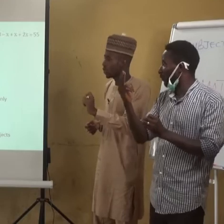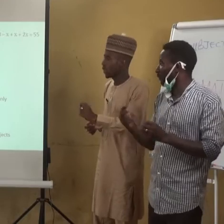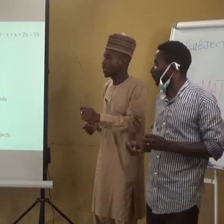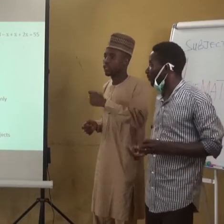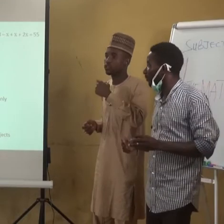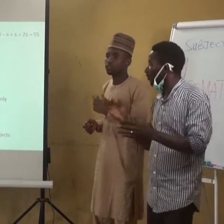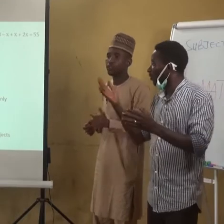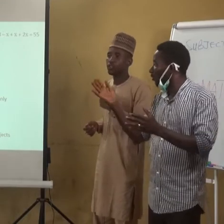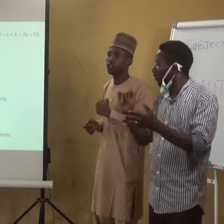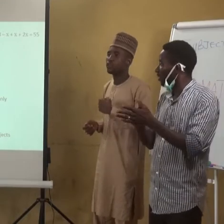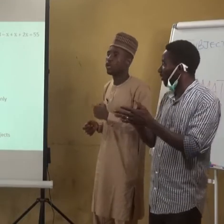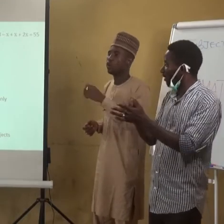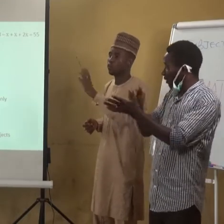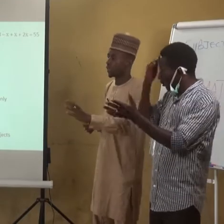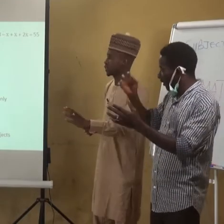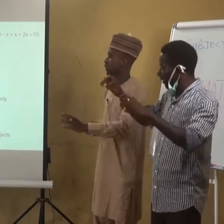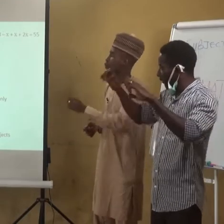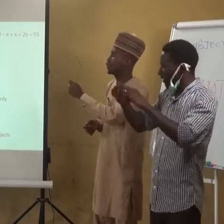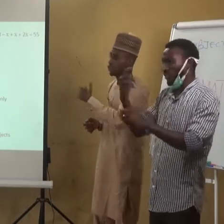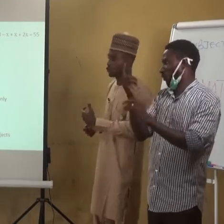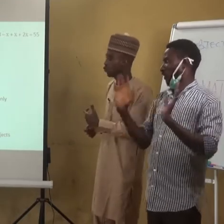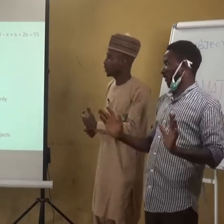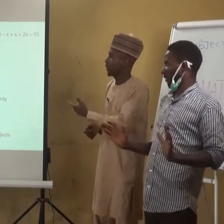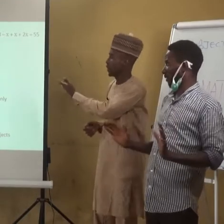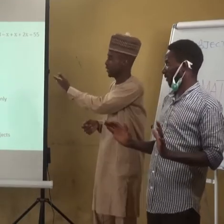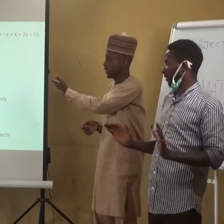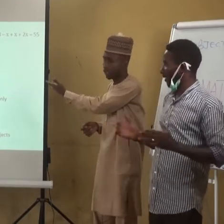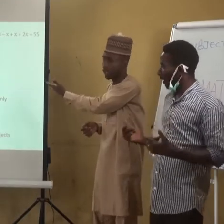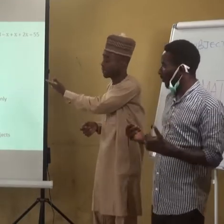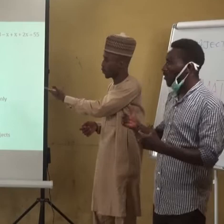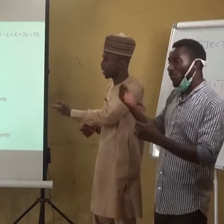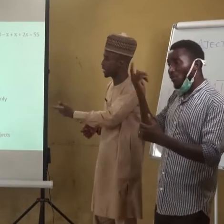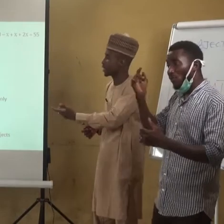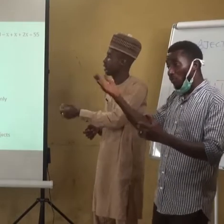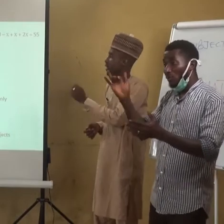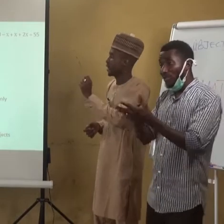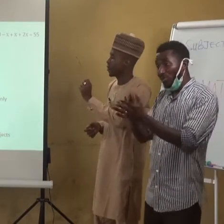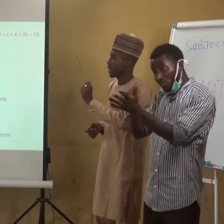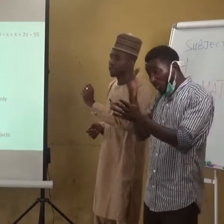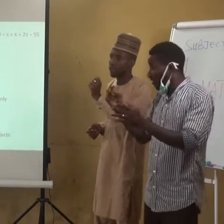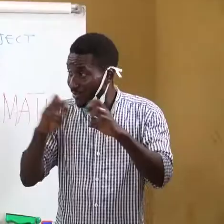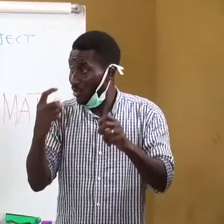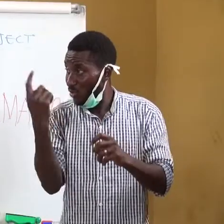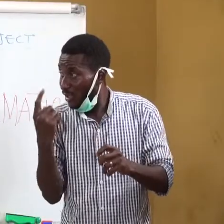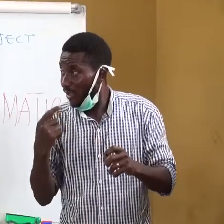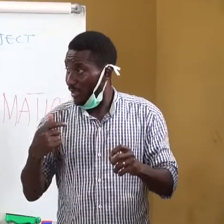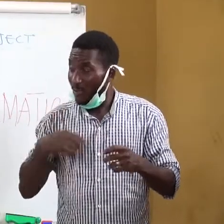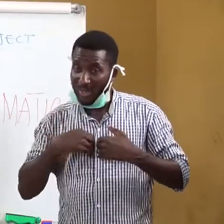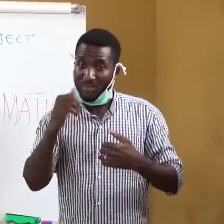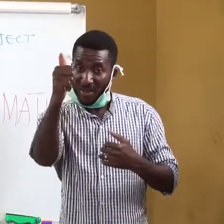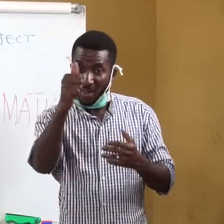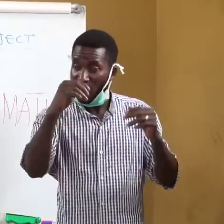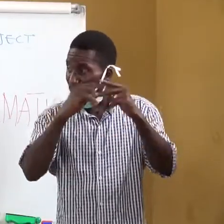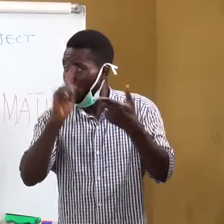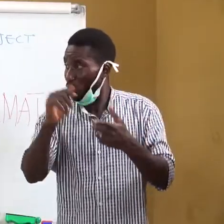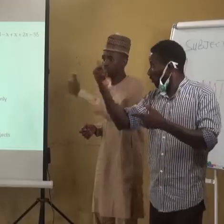to do is to substitute the value of x, which is 2, in the equation. Then we have a equals